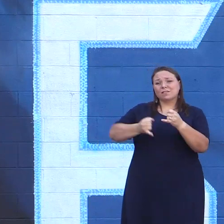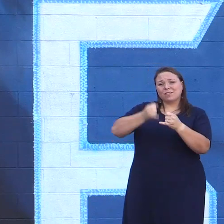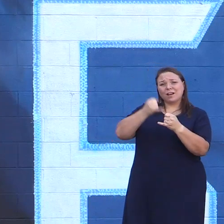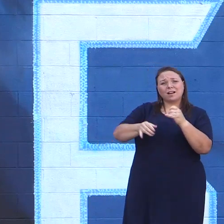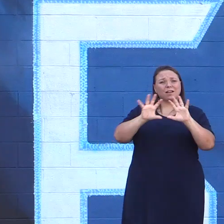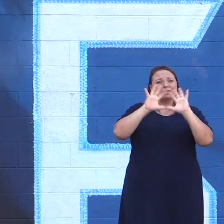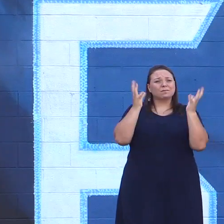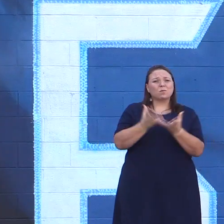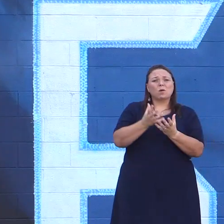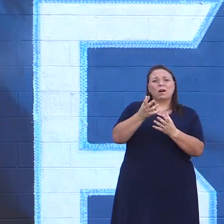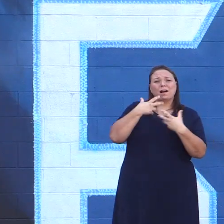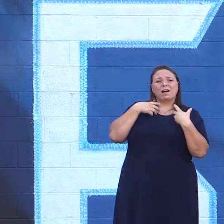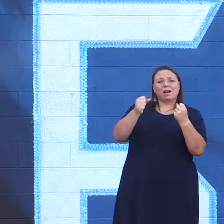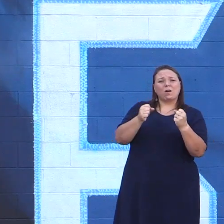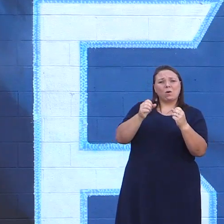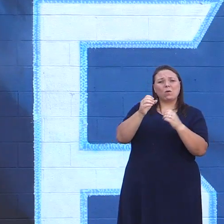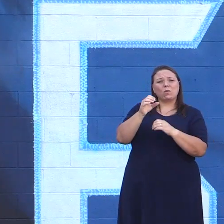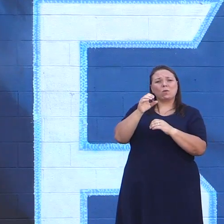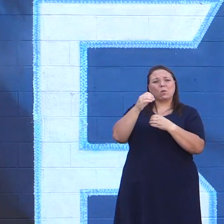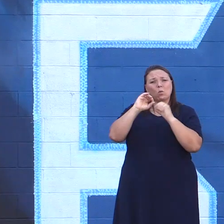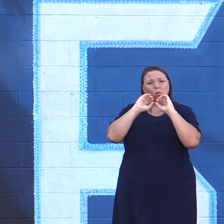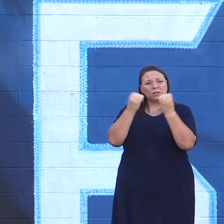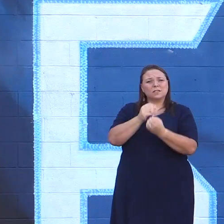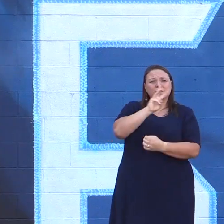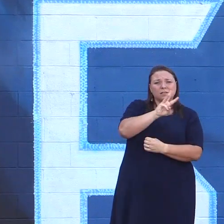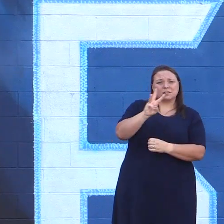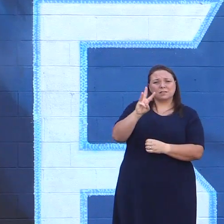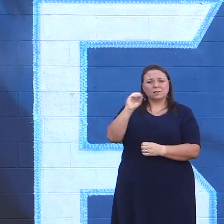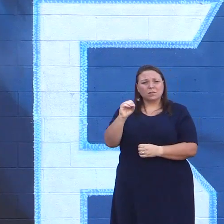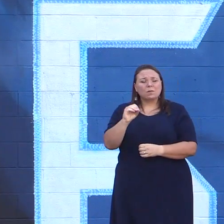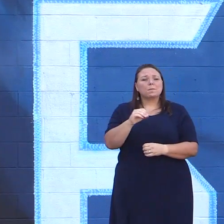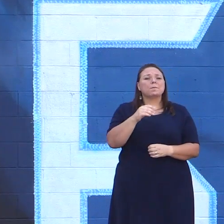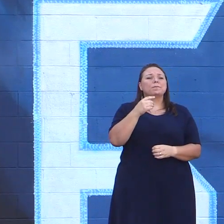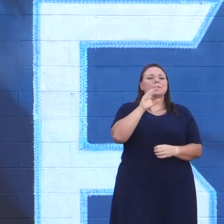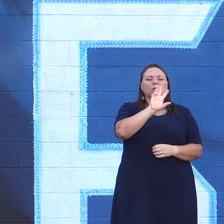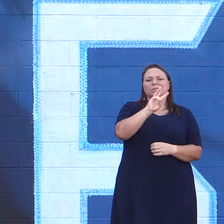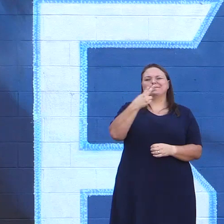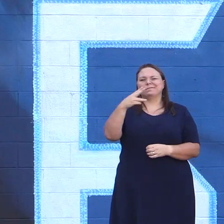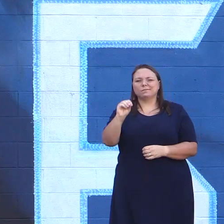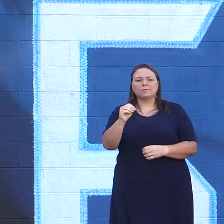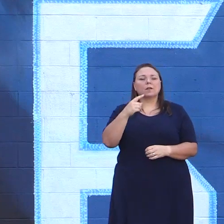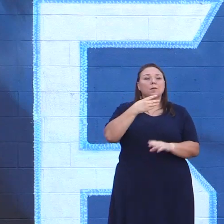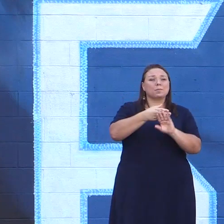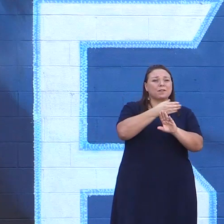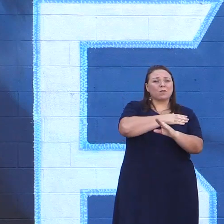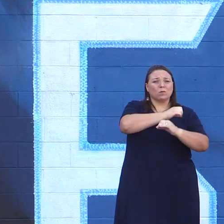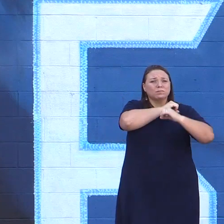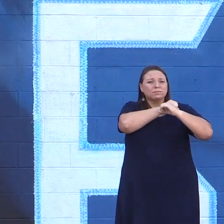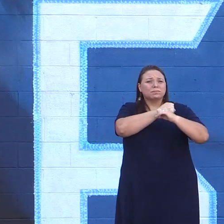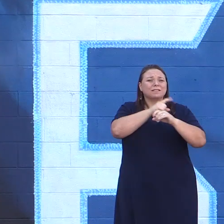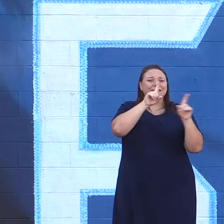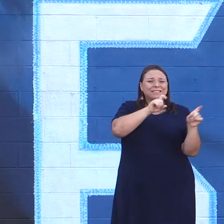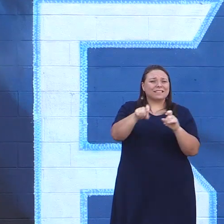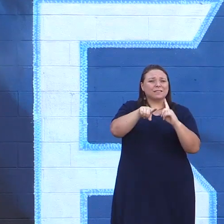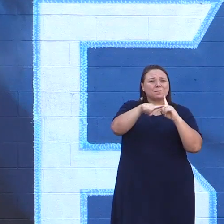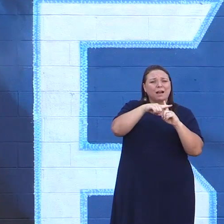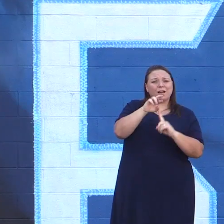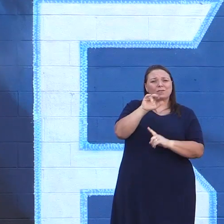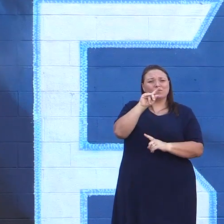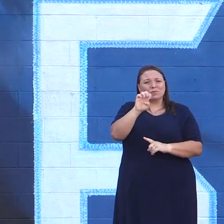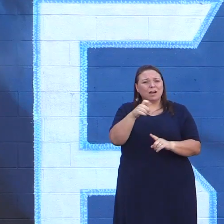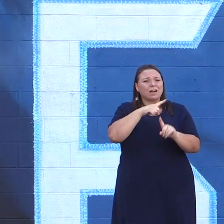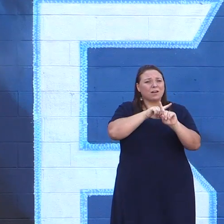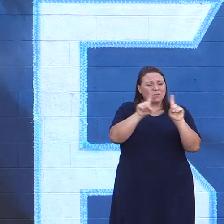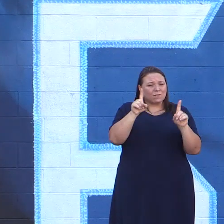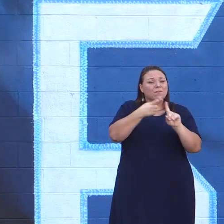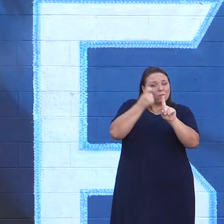Health Organization recommends that before a region can relax restrictions, the test positive rate from a comprehensive testing program,